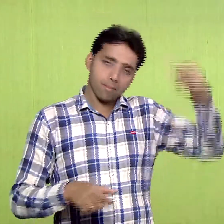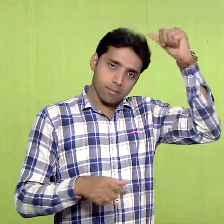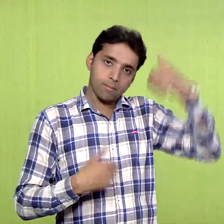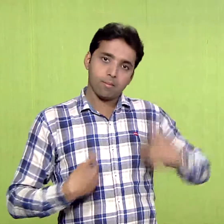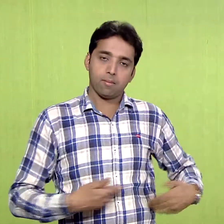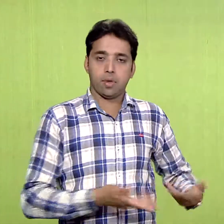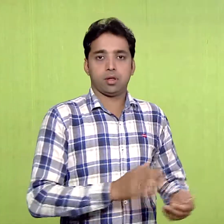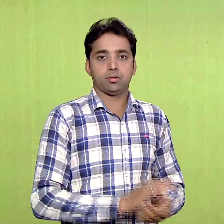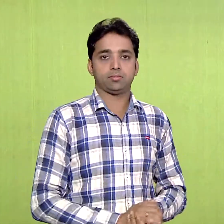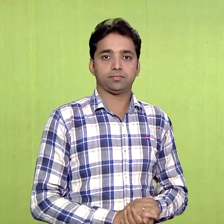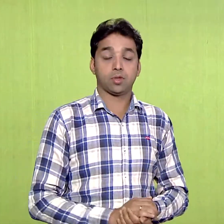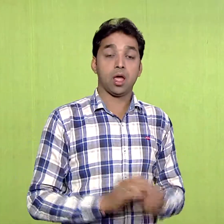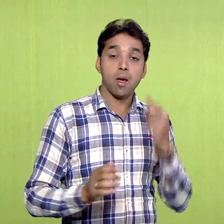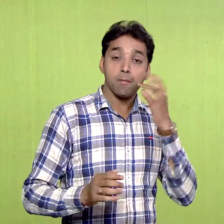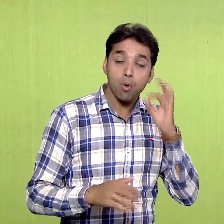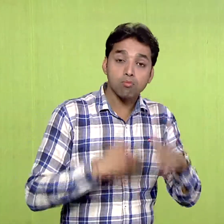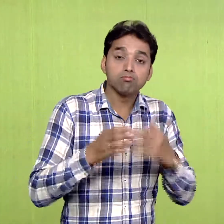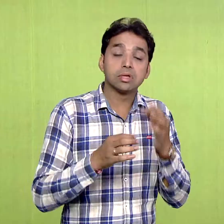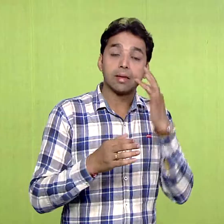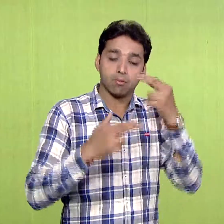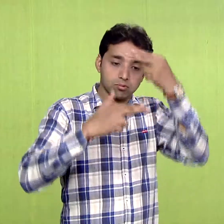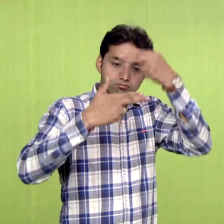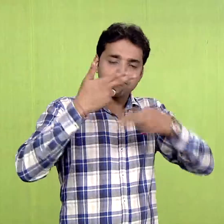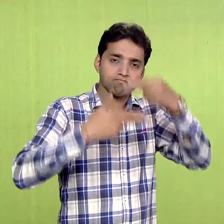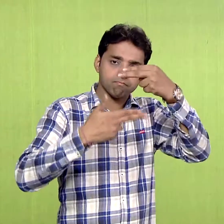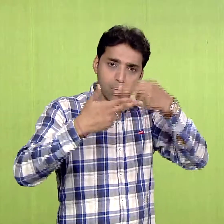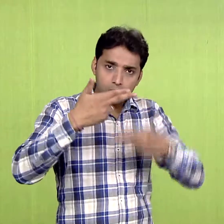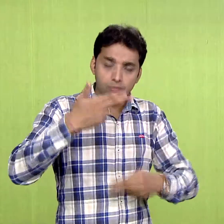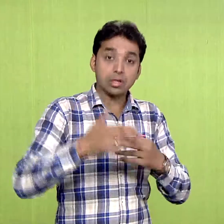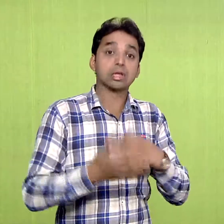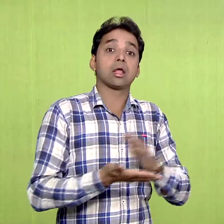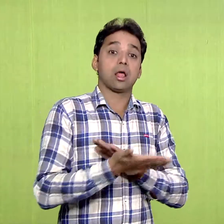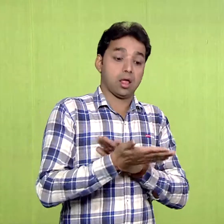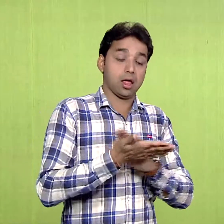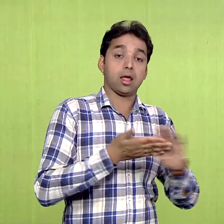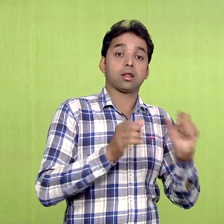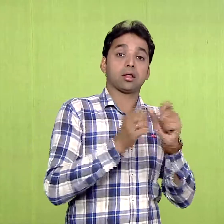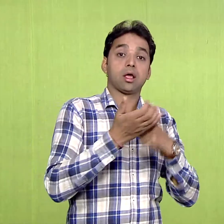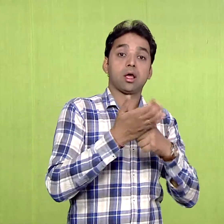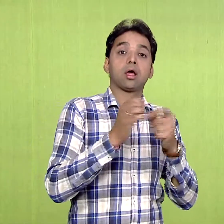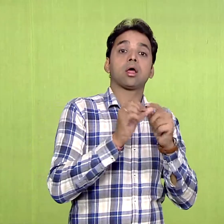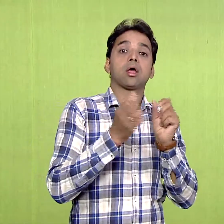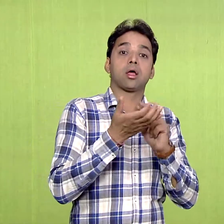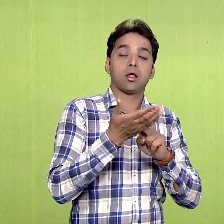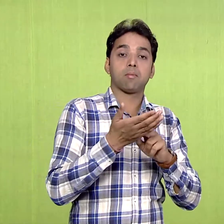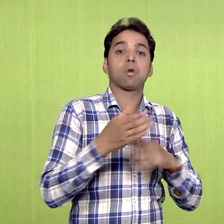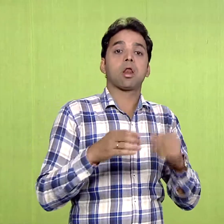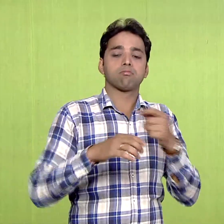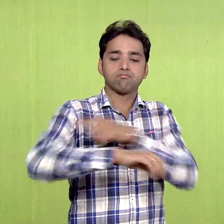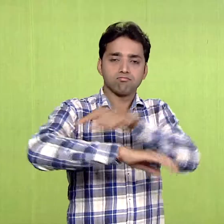The most important features of Harappan architecture are their superior town